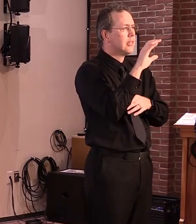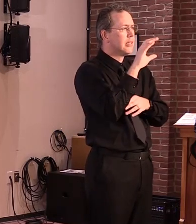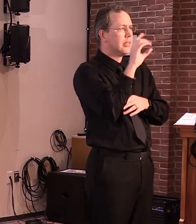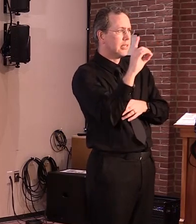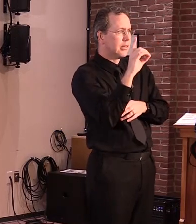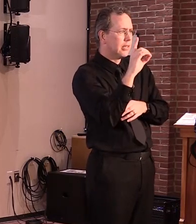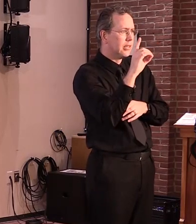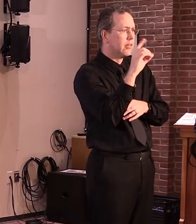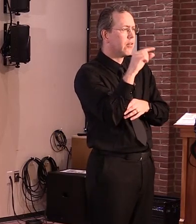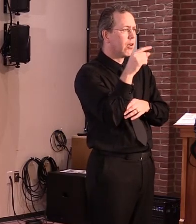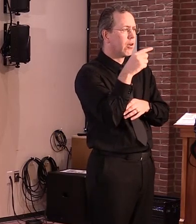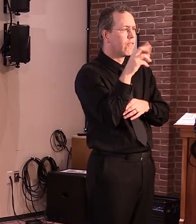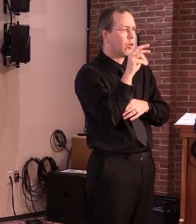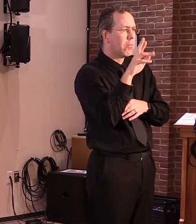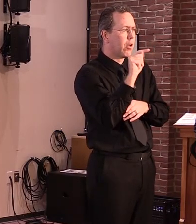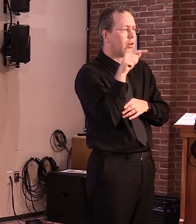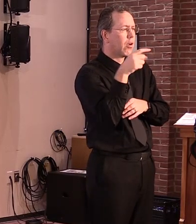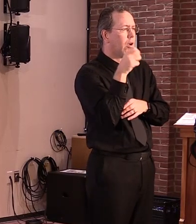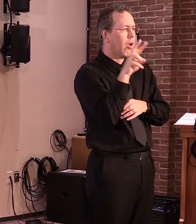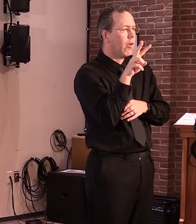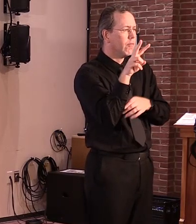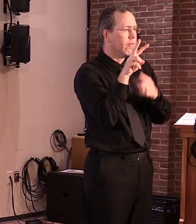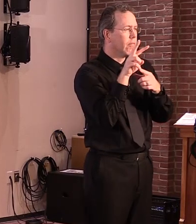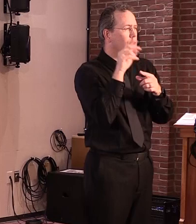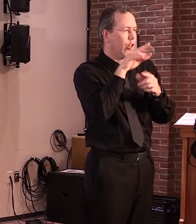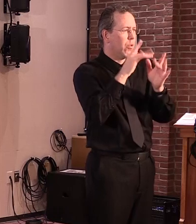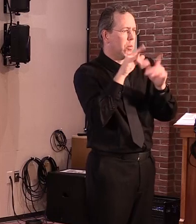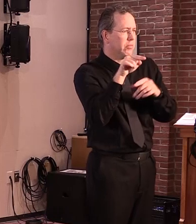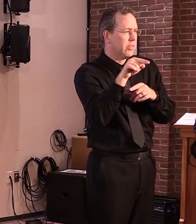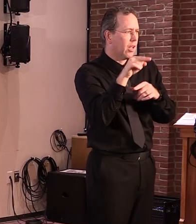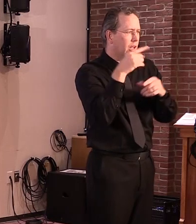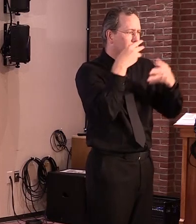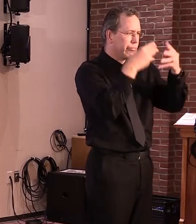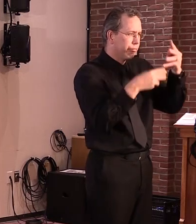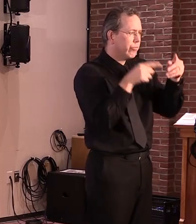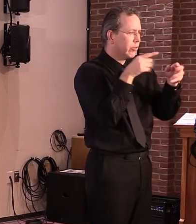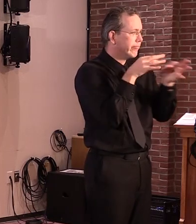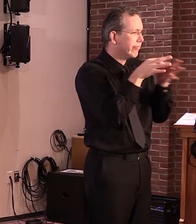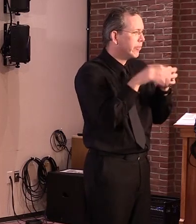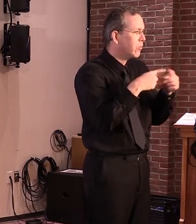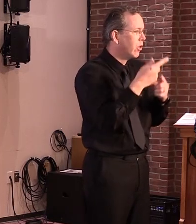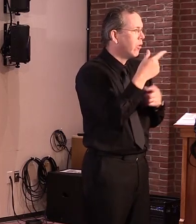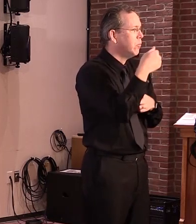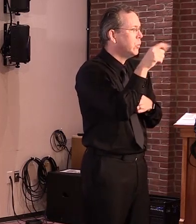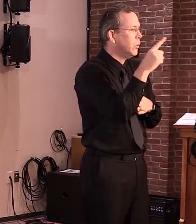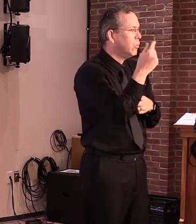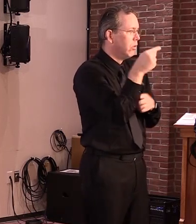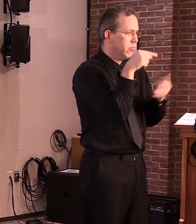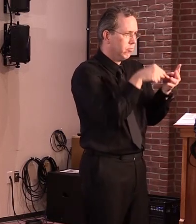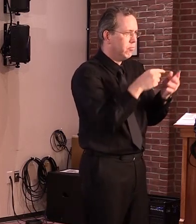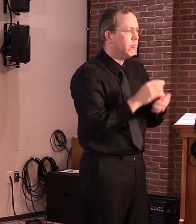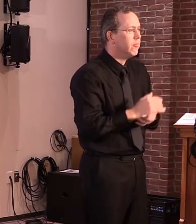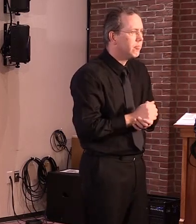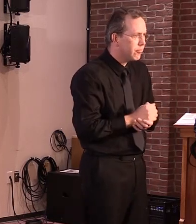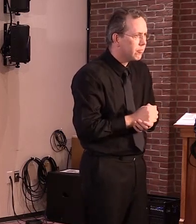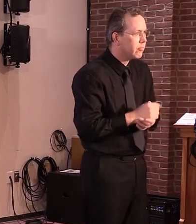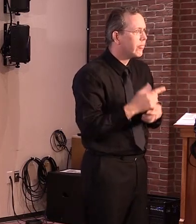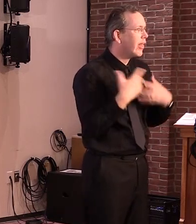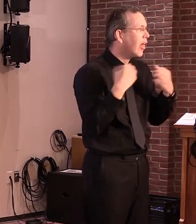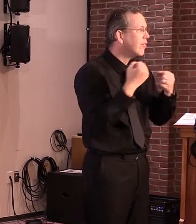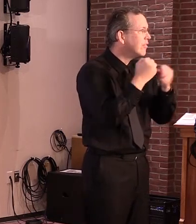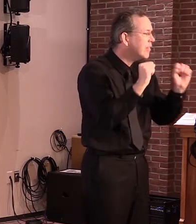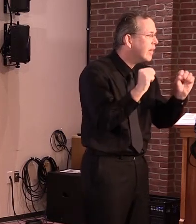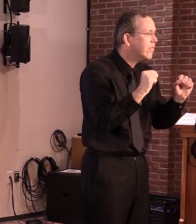accd.vermont.gov website, on the landing page is a memo that talks all about health and safety measures that are needed